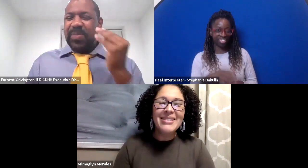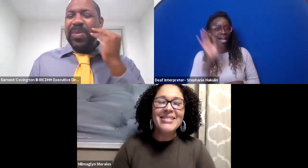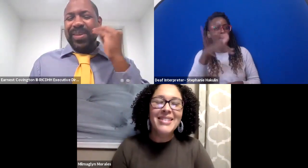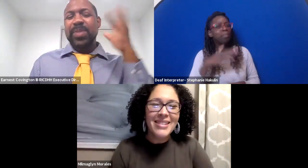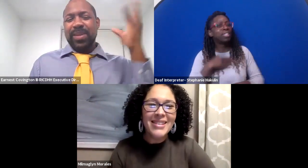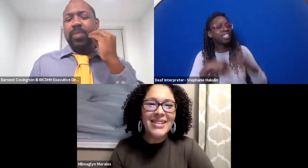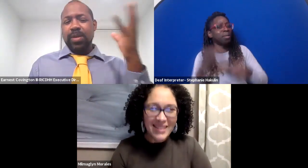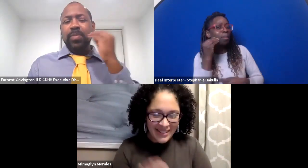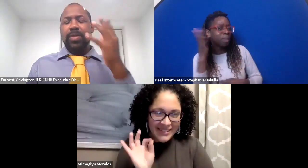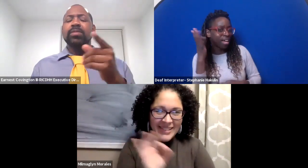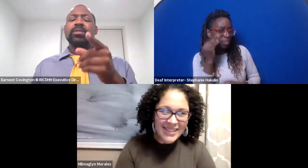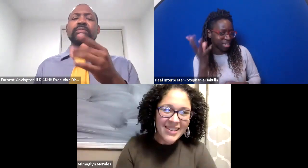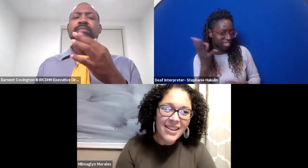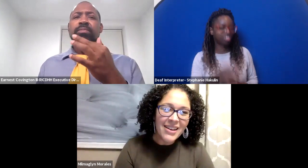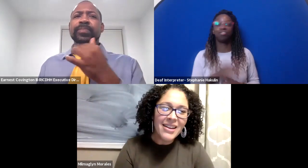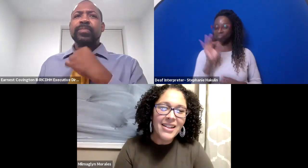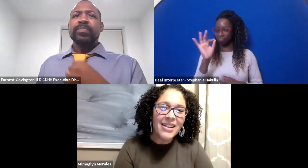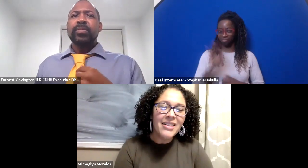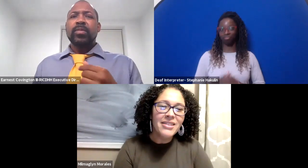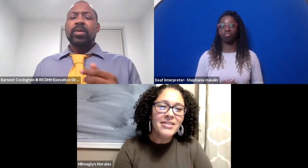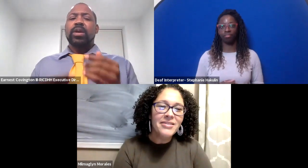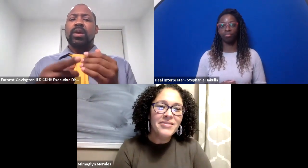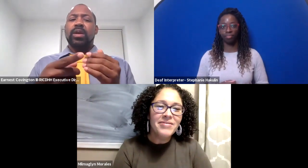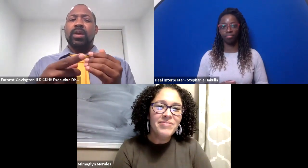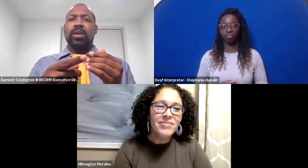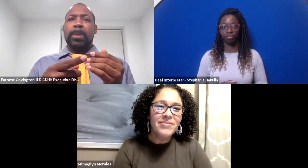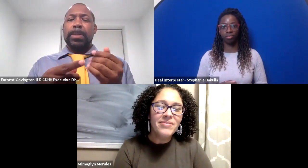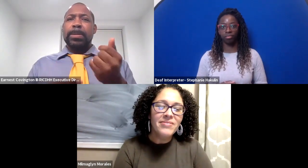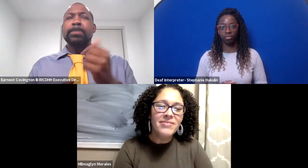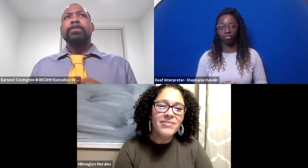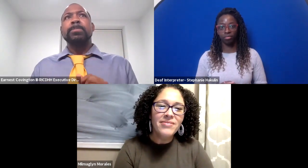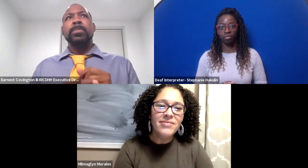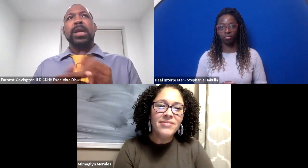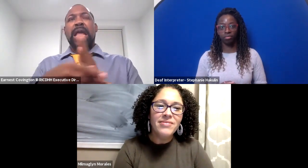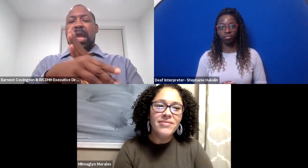I did, tell me your name sign. Oh, okay, that's right. I remember now.